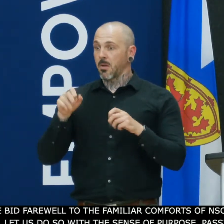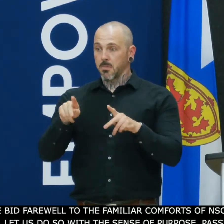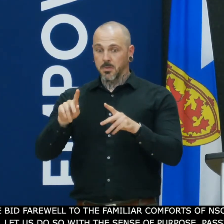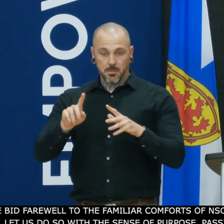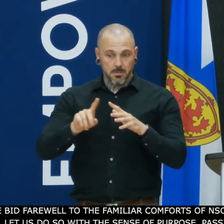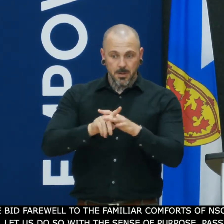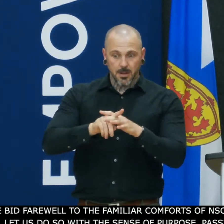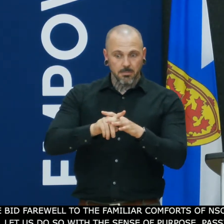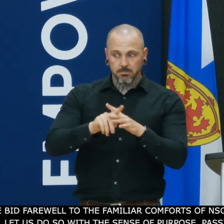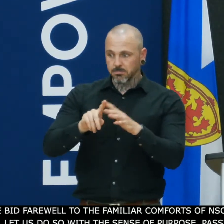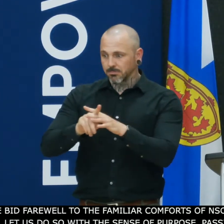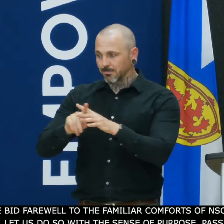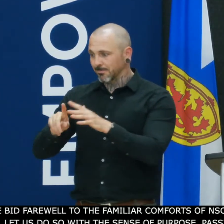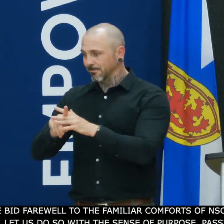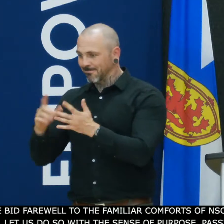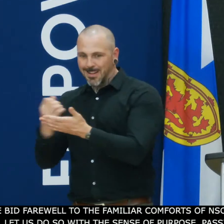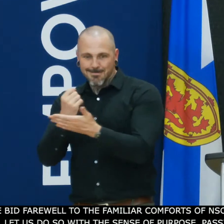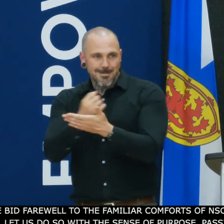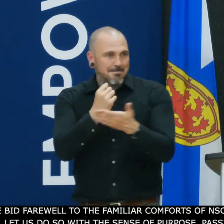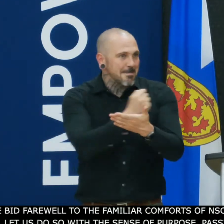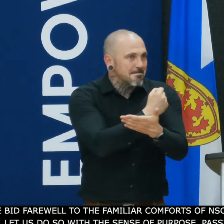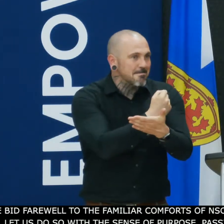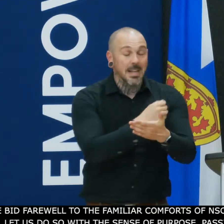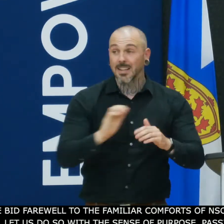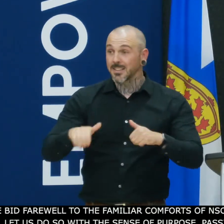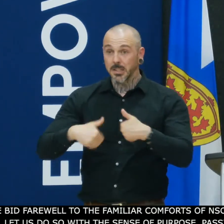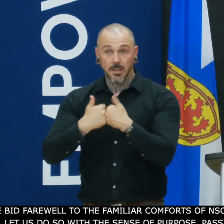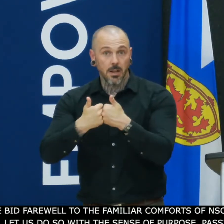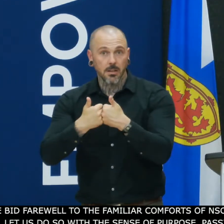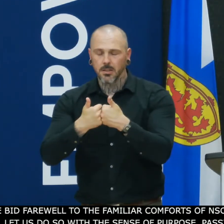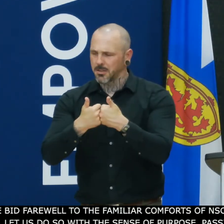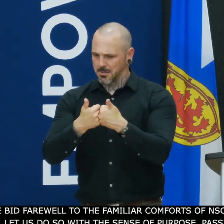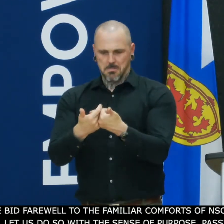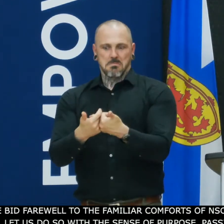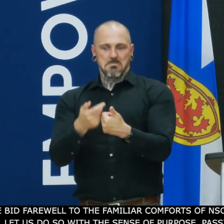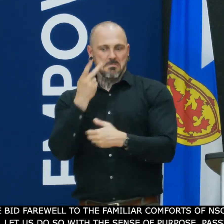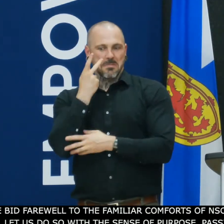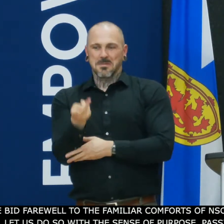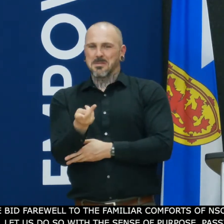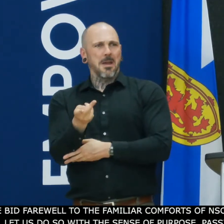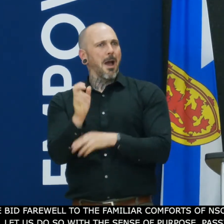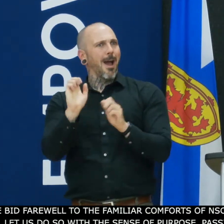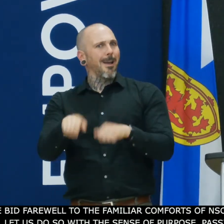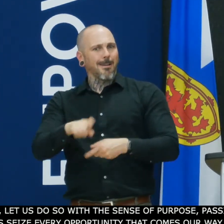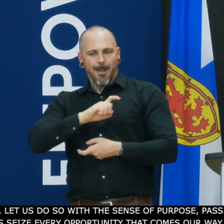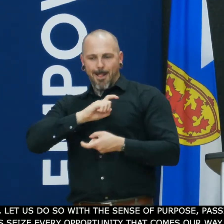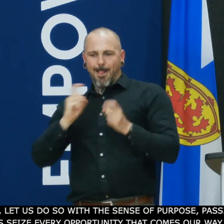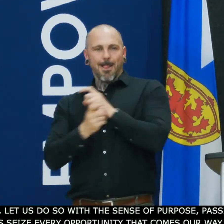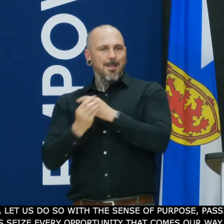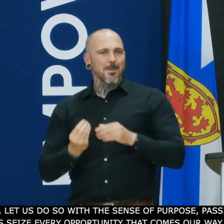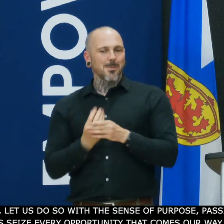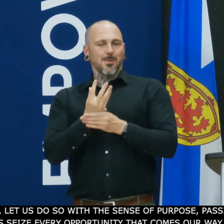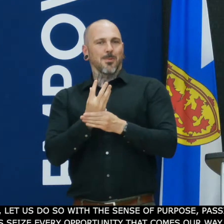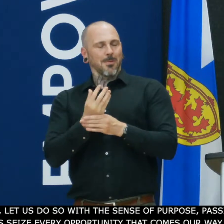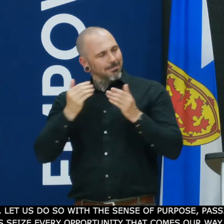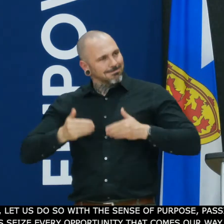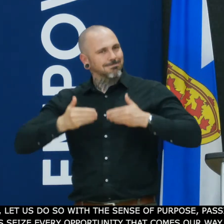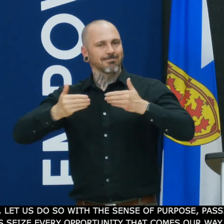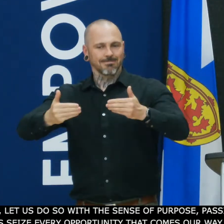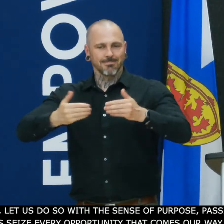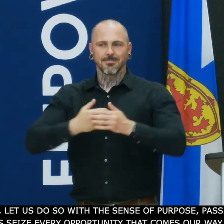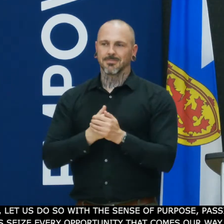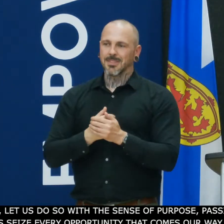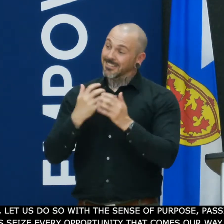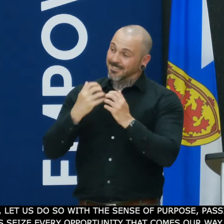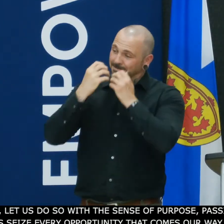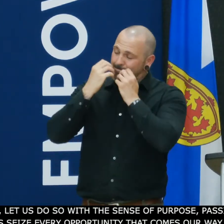our way, embrace every challenge as an opportunity for growth, and never lose sight of the values that have shaped